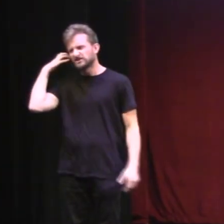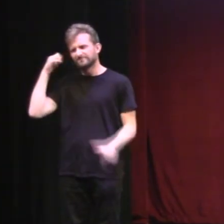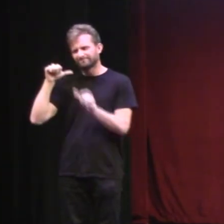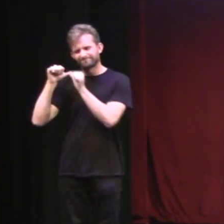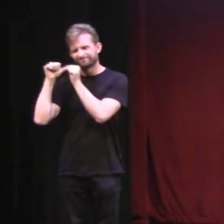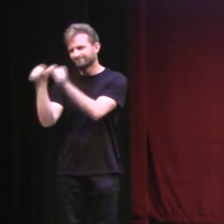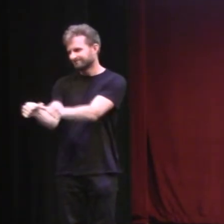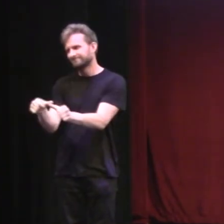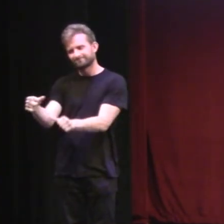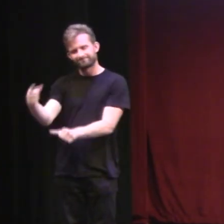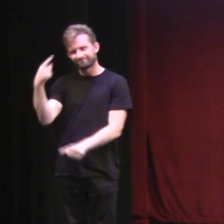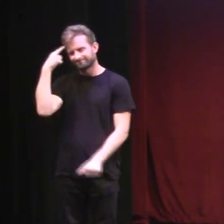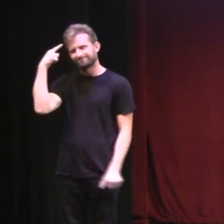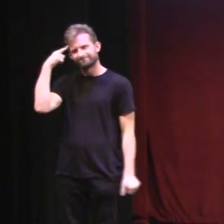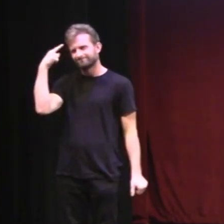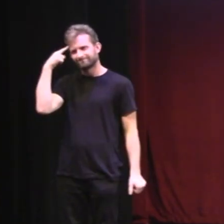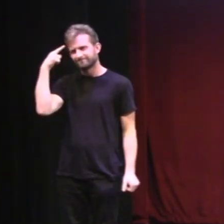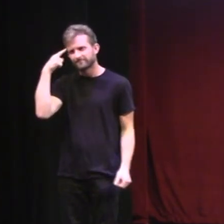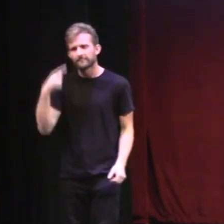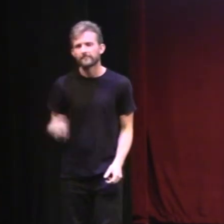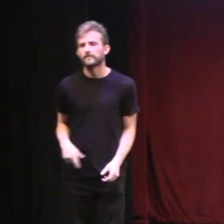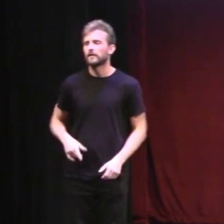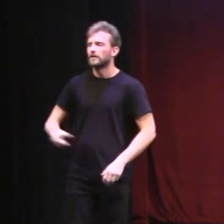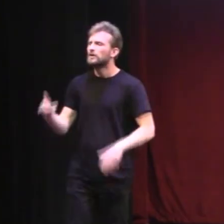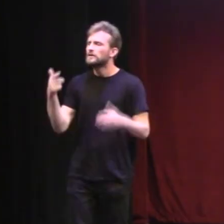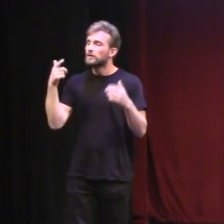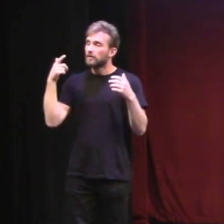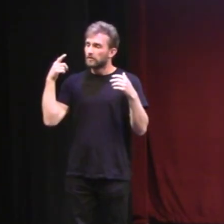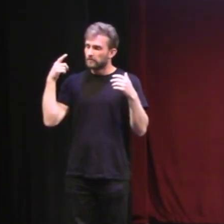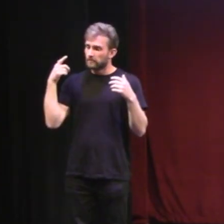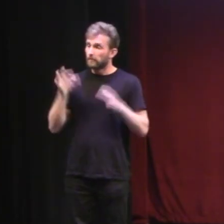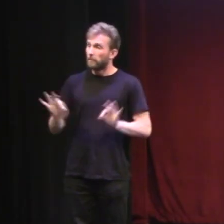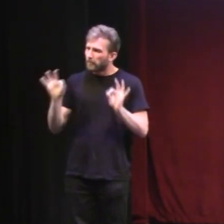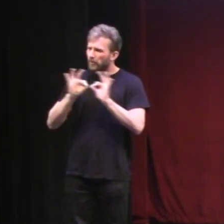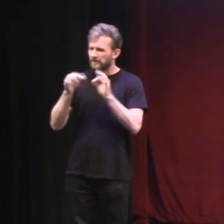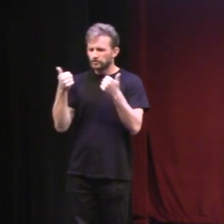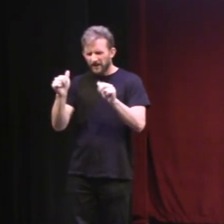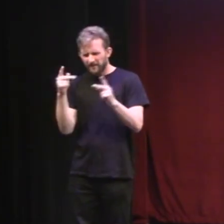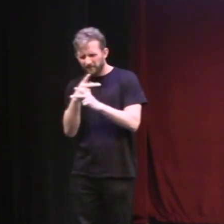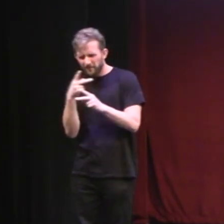what motivates her to continue that change.